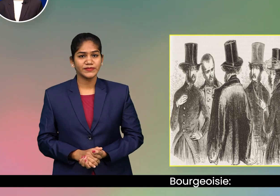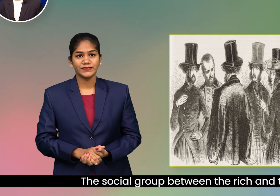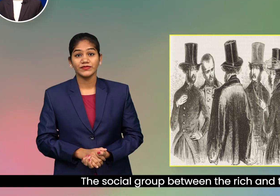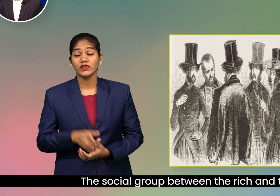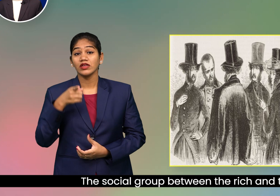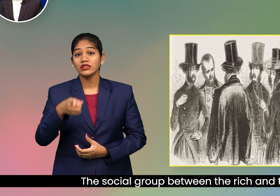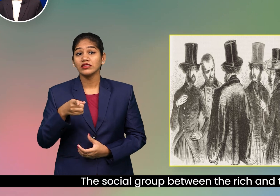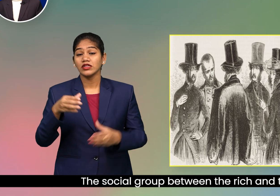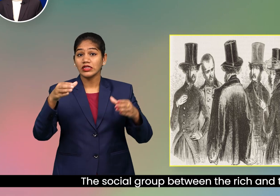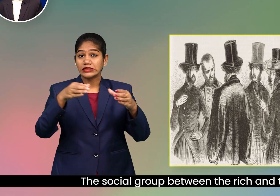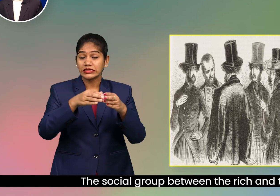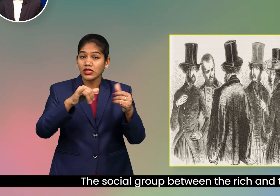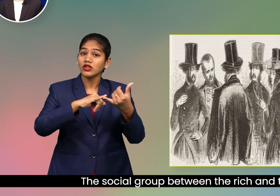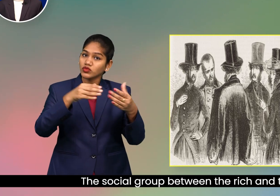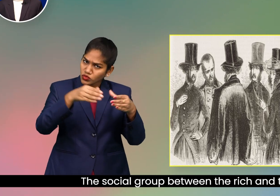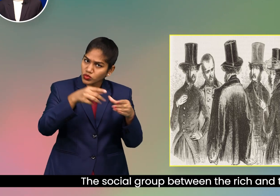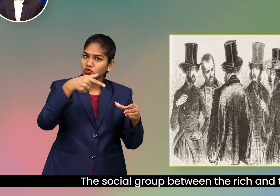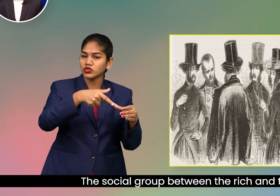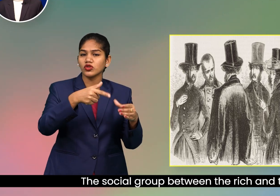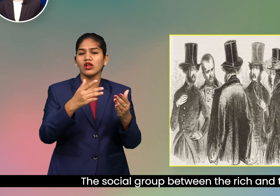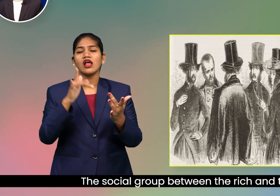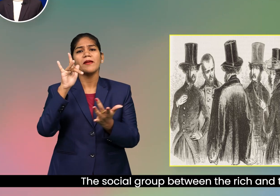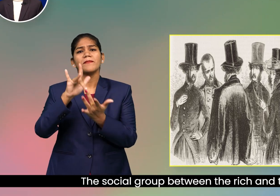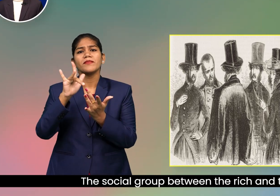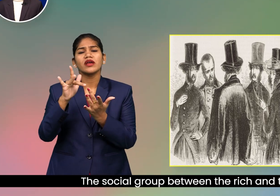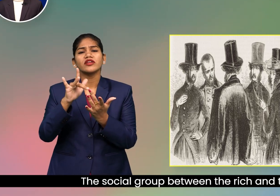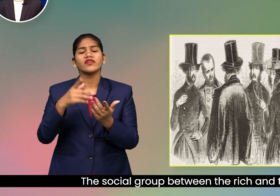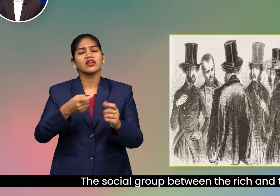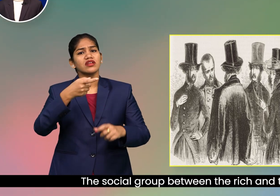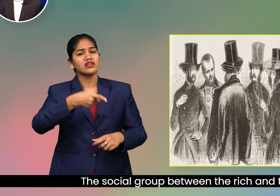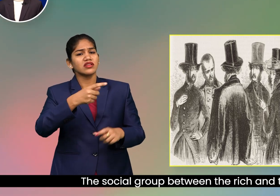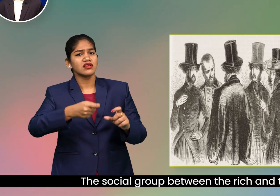the social group between the rich and the poor.